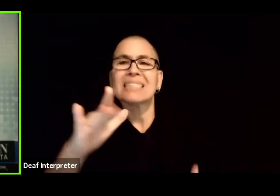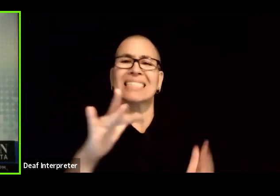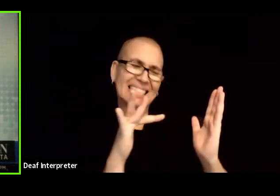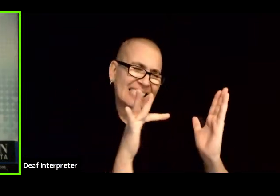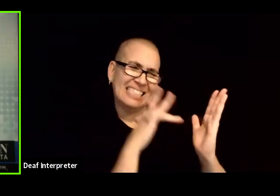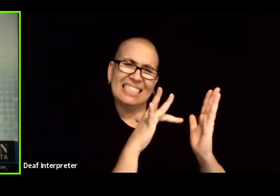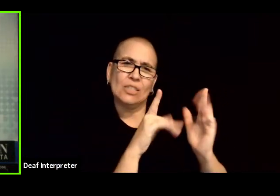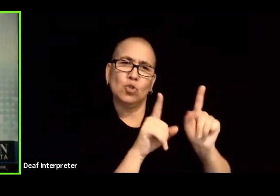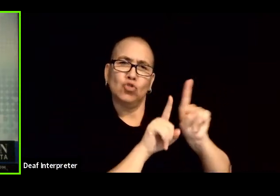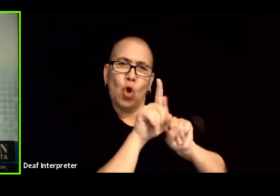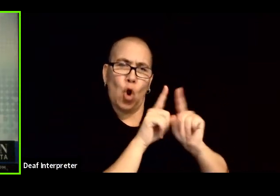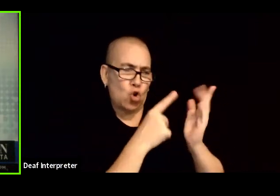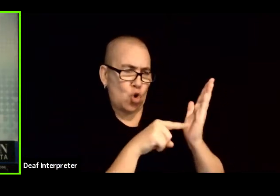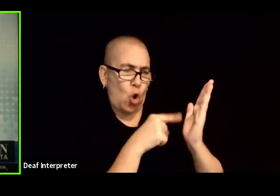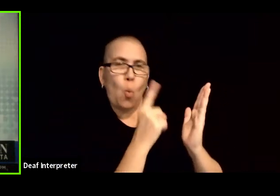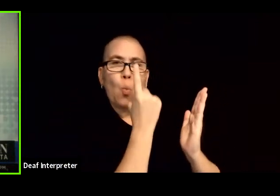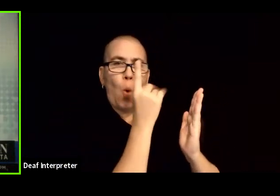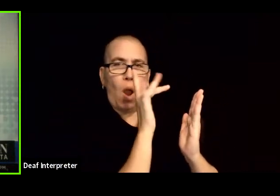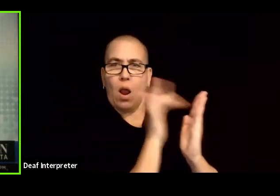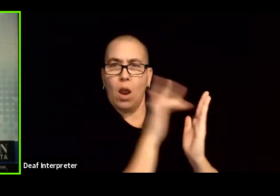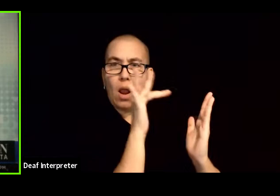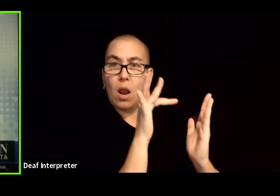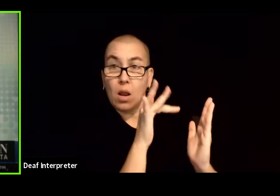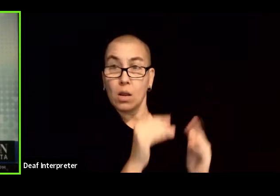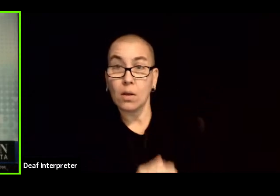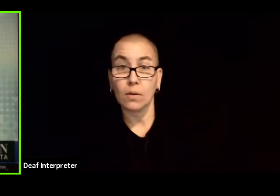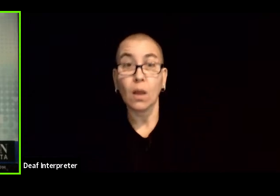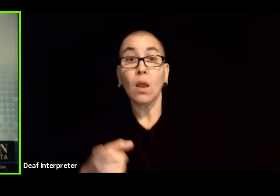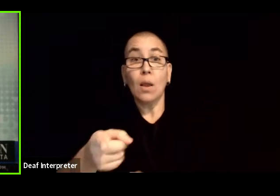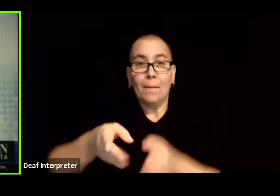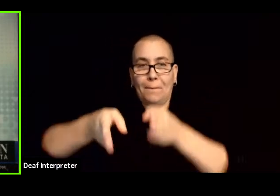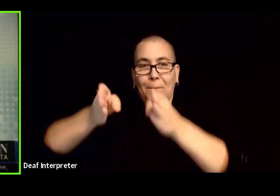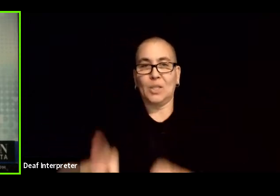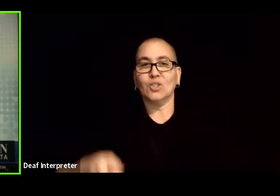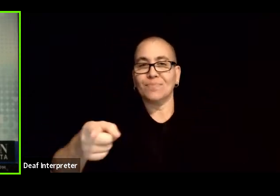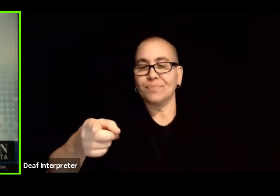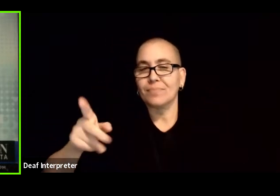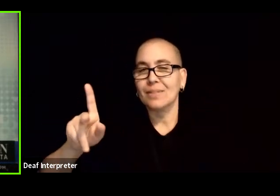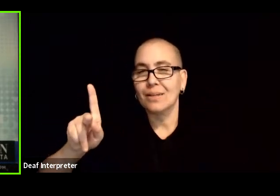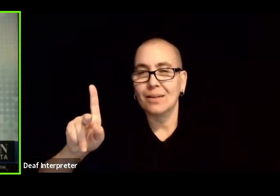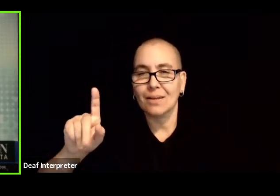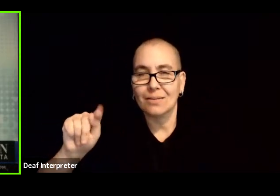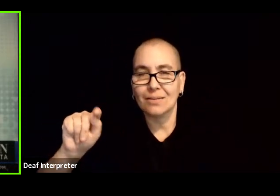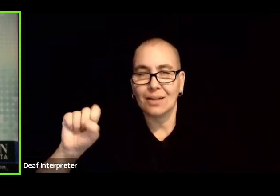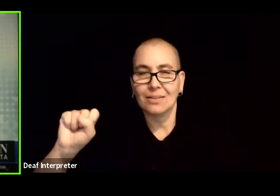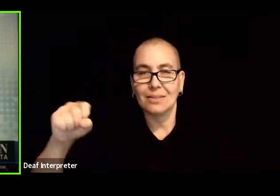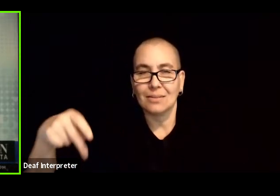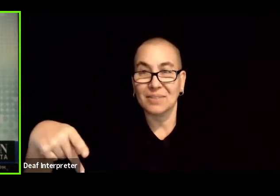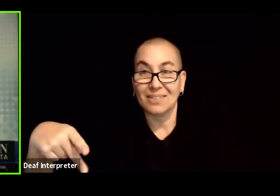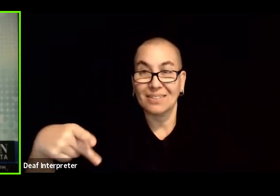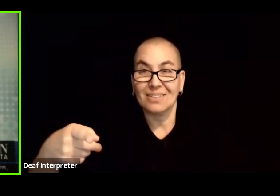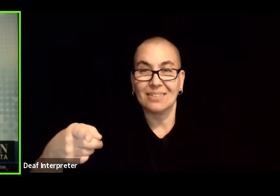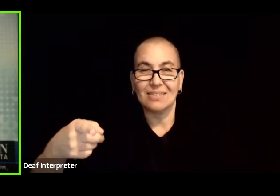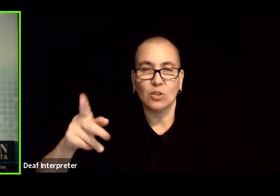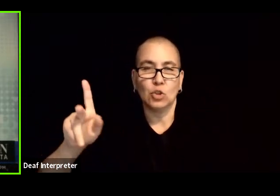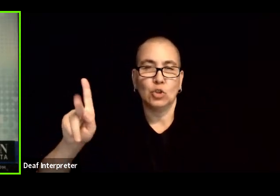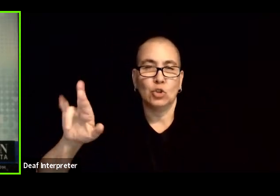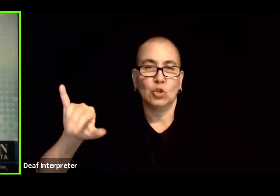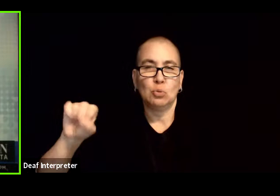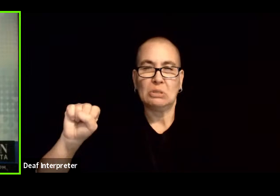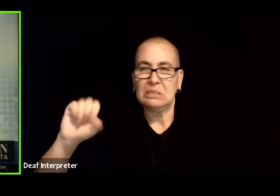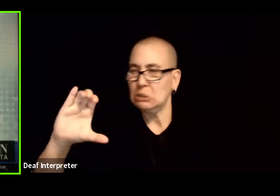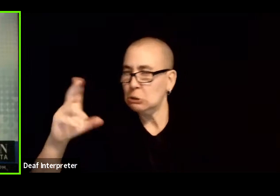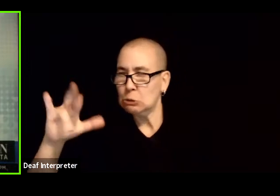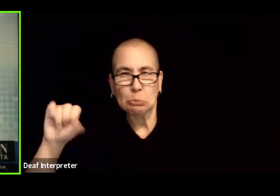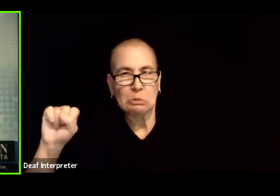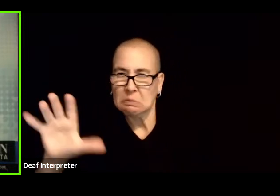Booth from KSTP. Your line is open. Hi, I had two quick questions. My first is, I'm wondering